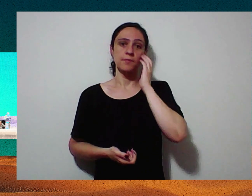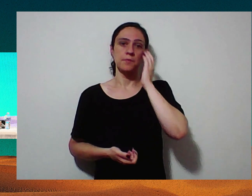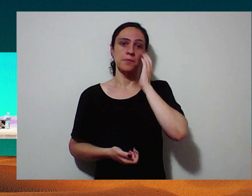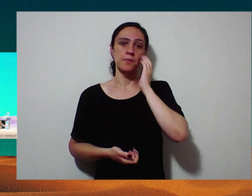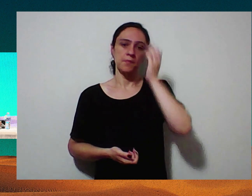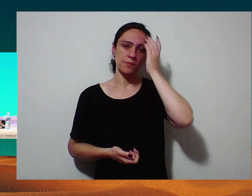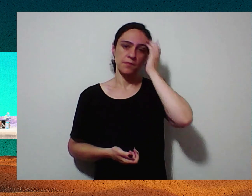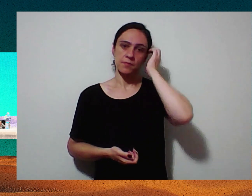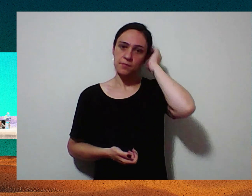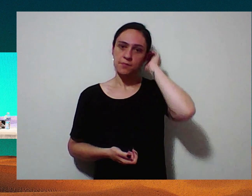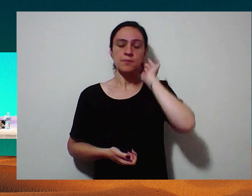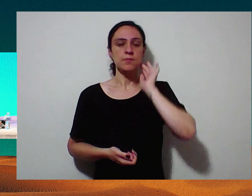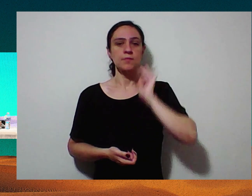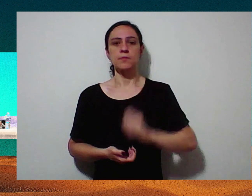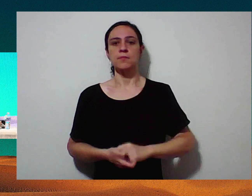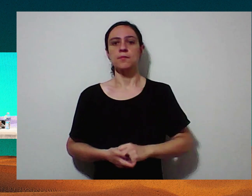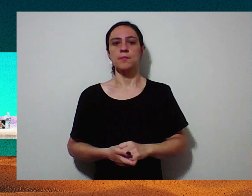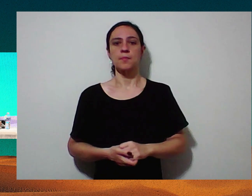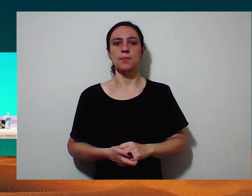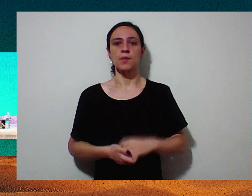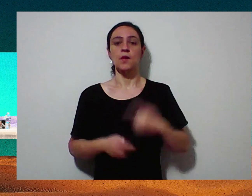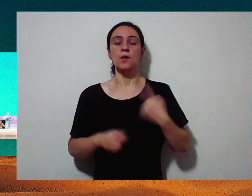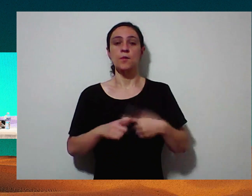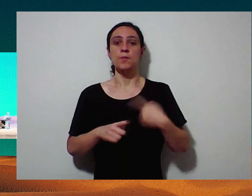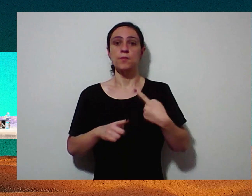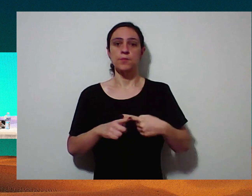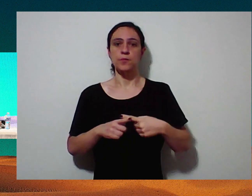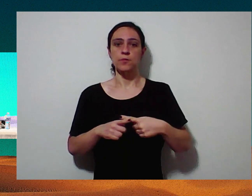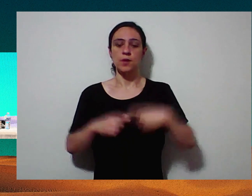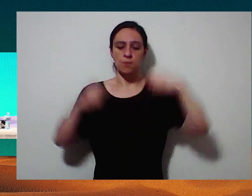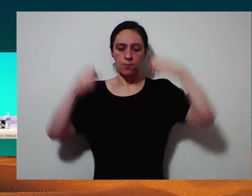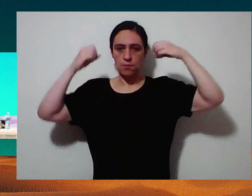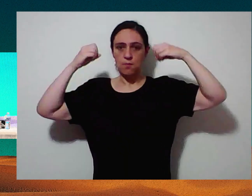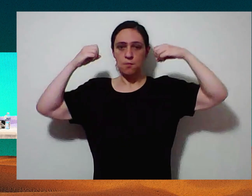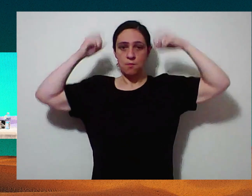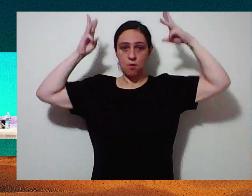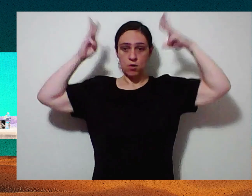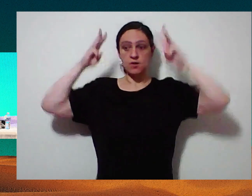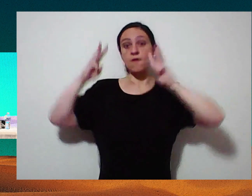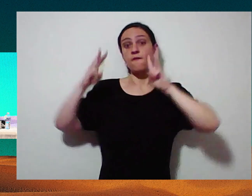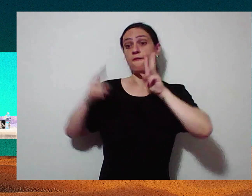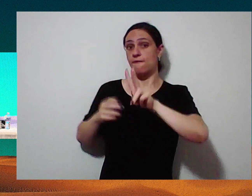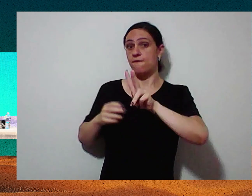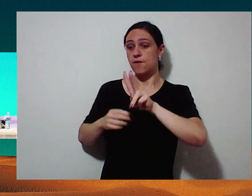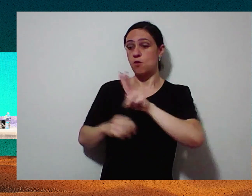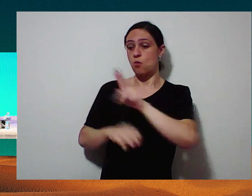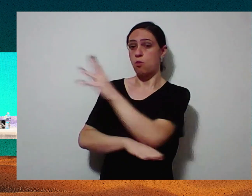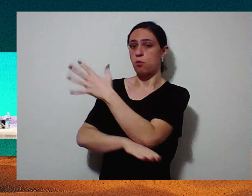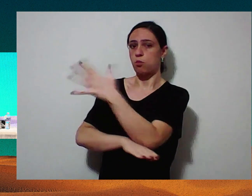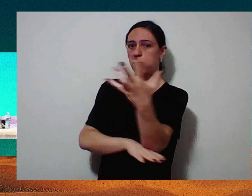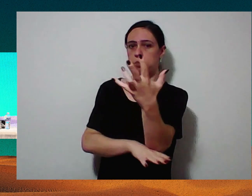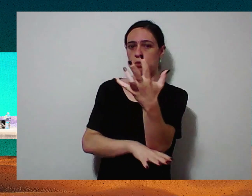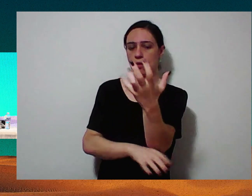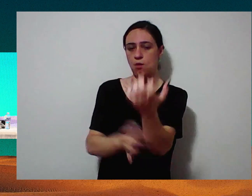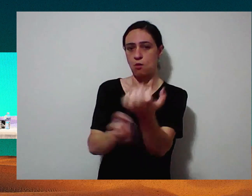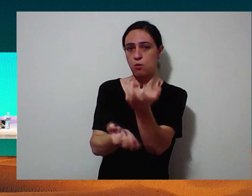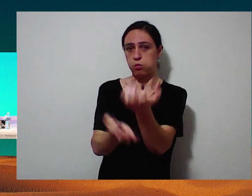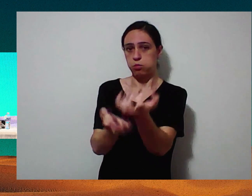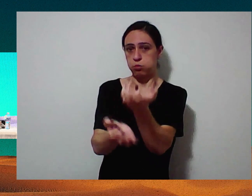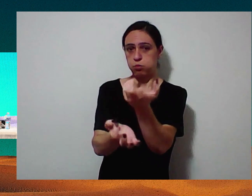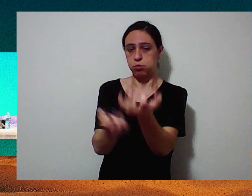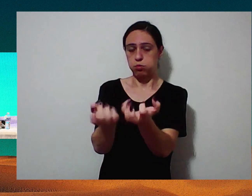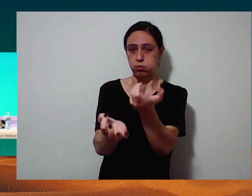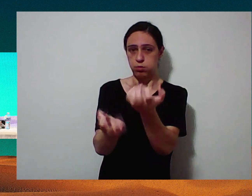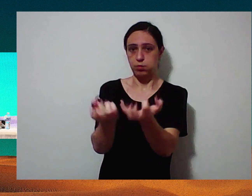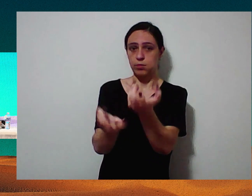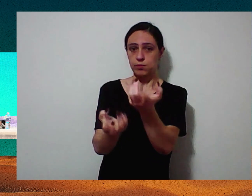viu uma sarça pegando fogo. there was a scenario there when he saw a bush in fire.